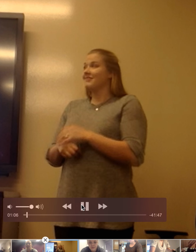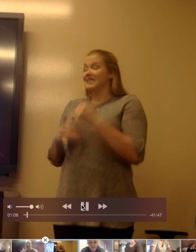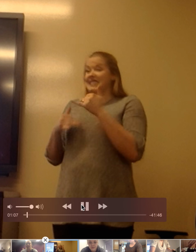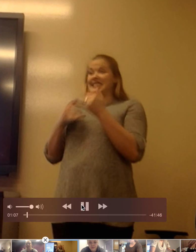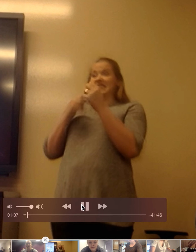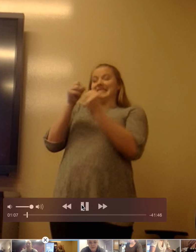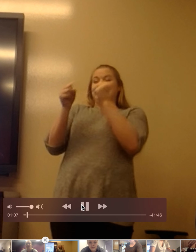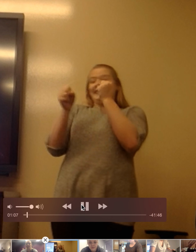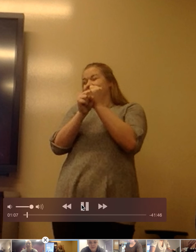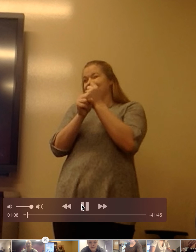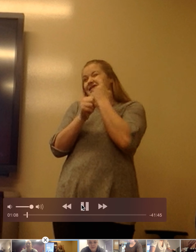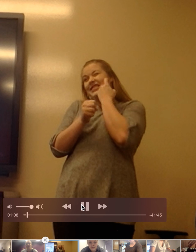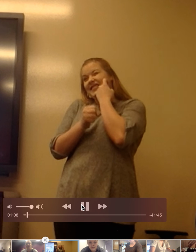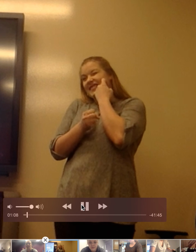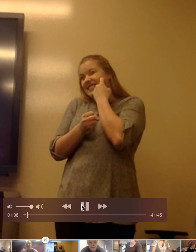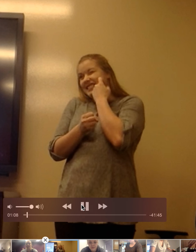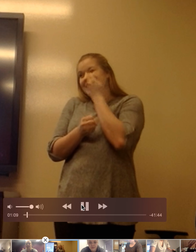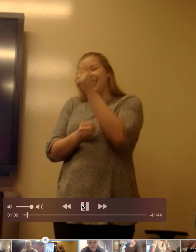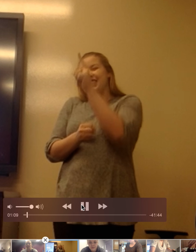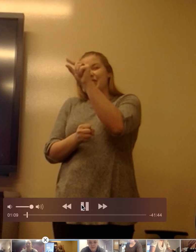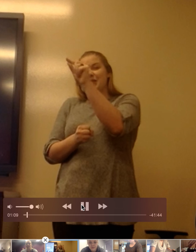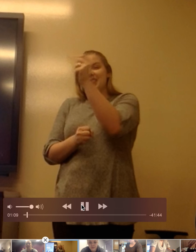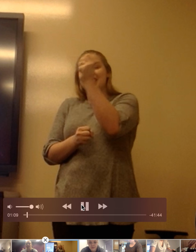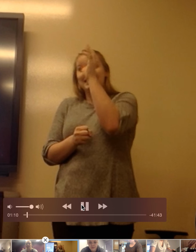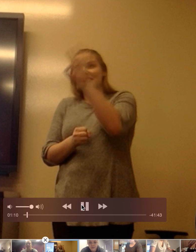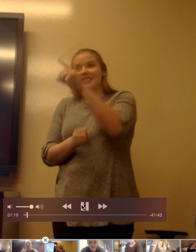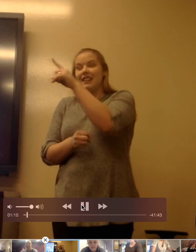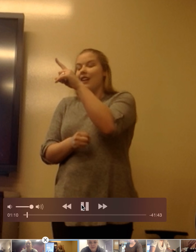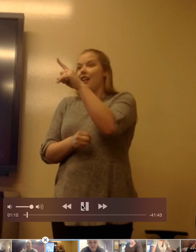presentation. So 200 years